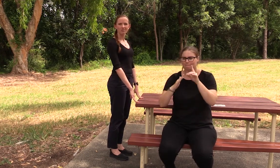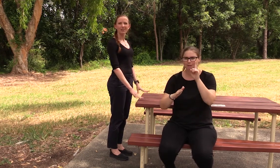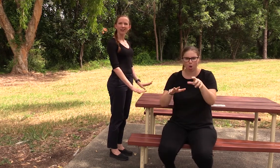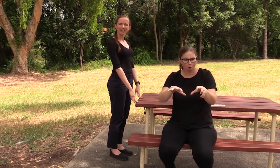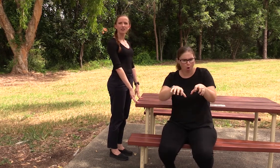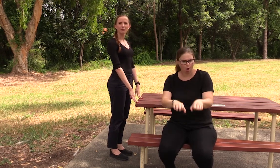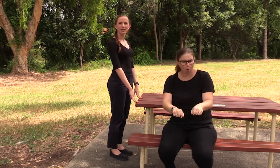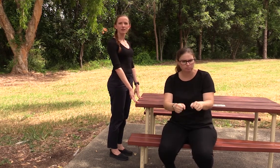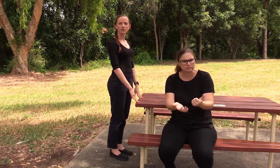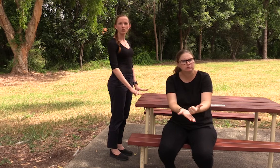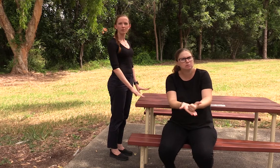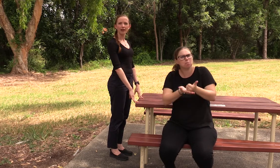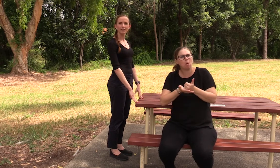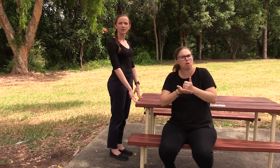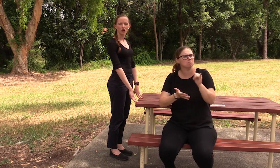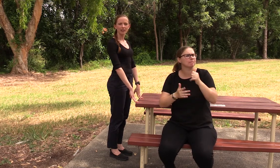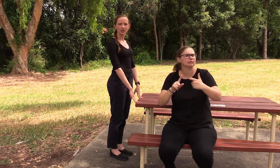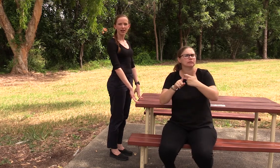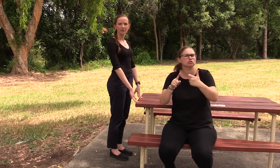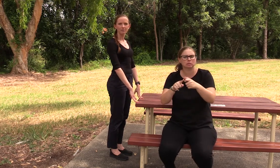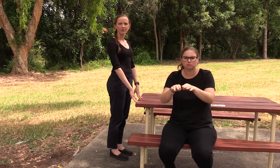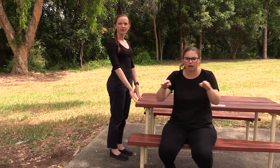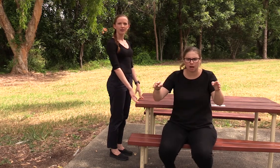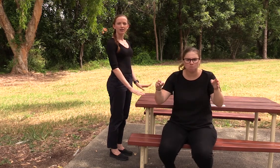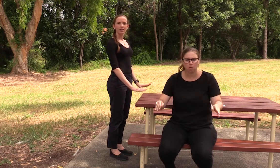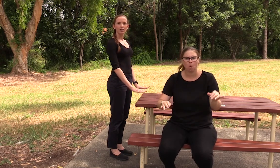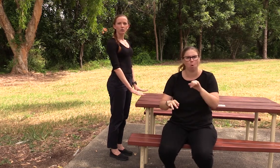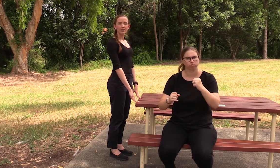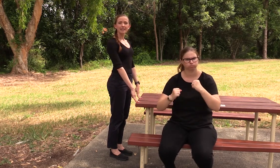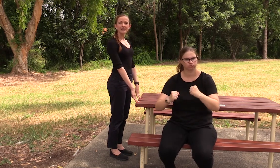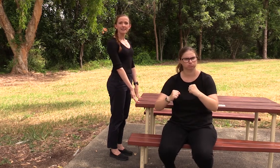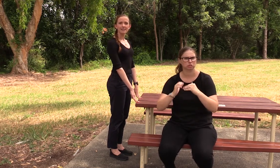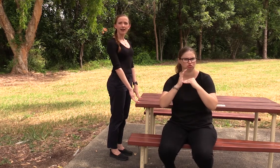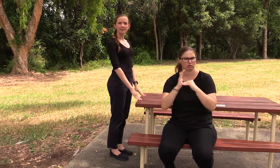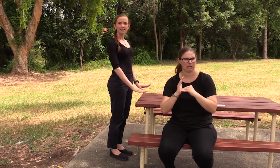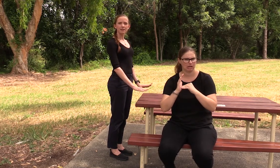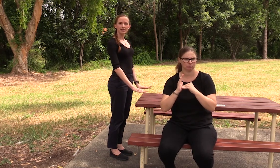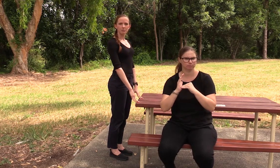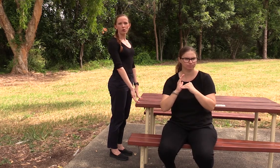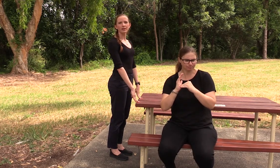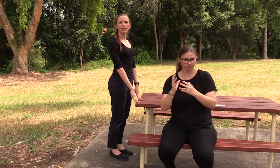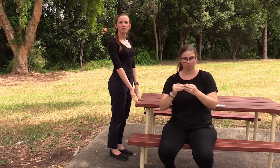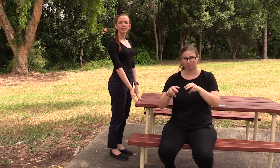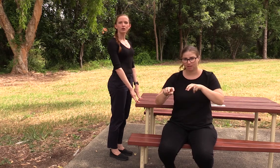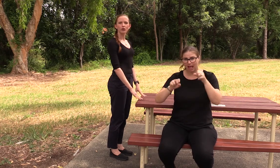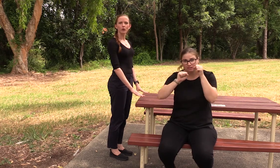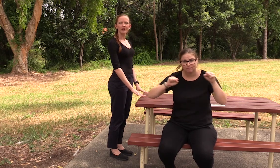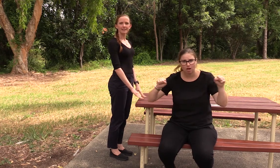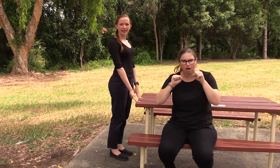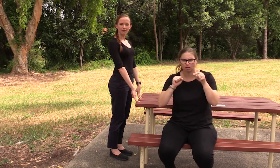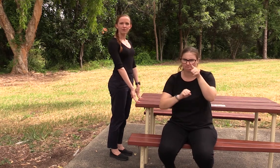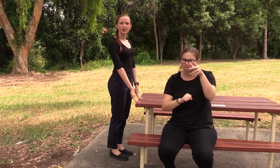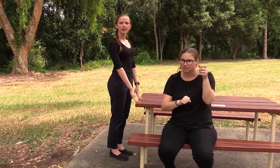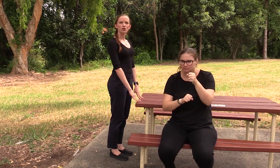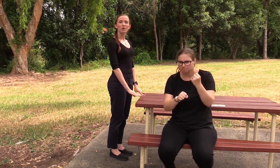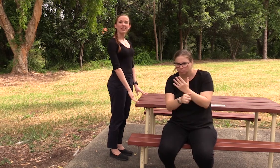support, like the kitchen bench or the back of a sturdy chair. With these exercises, it's important that you make sure you are